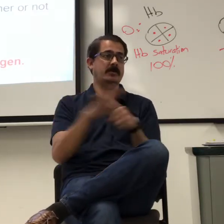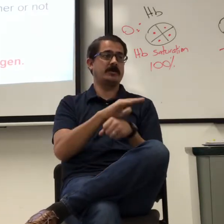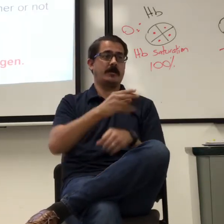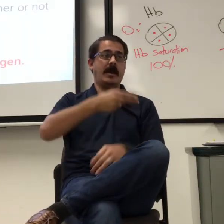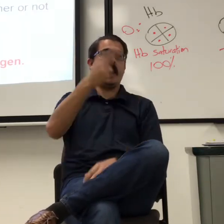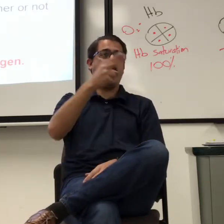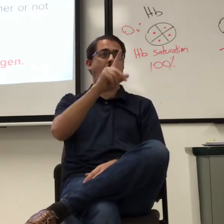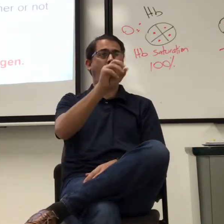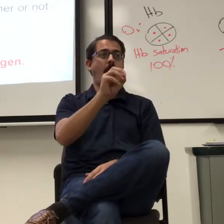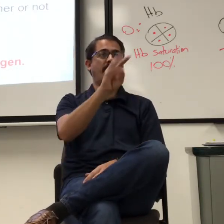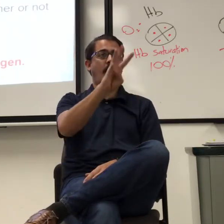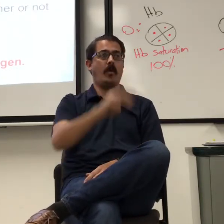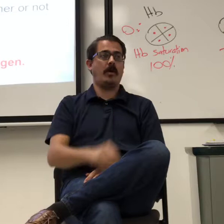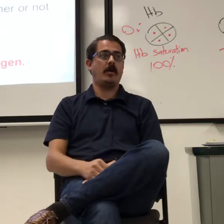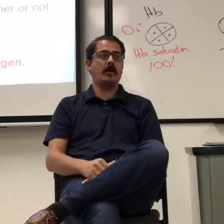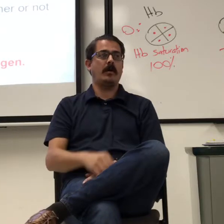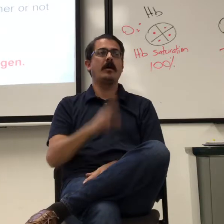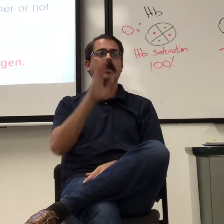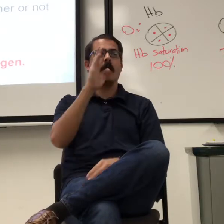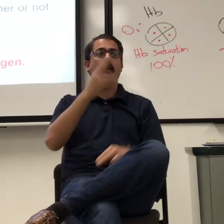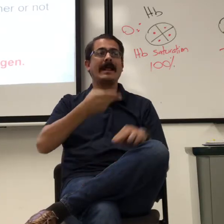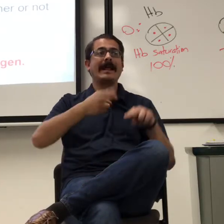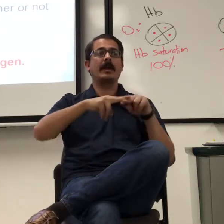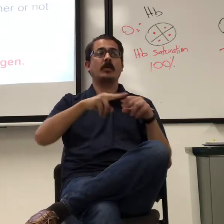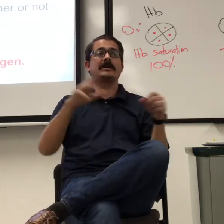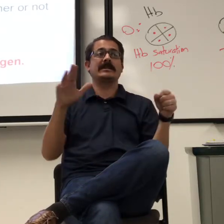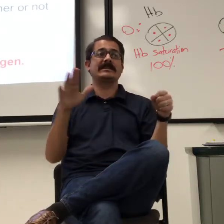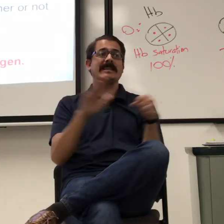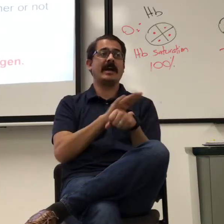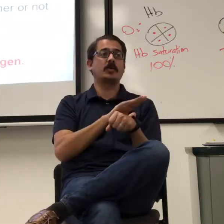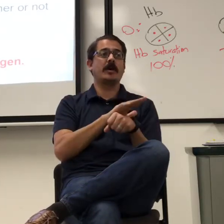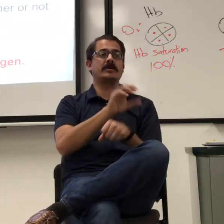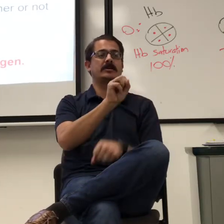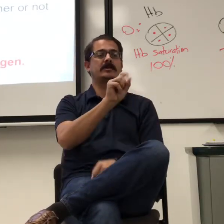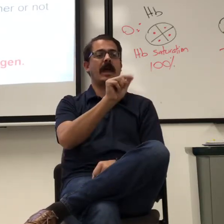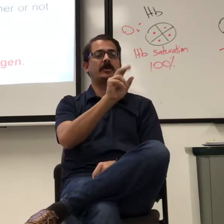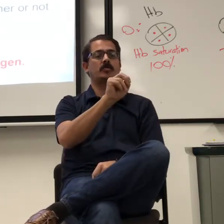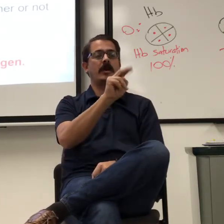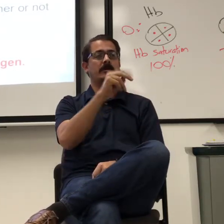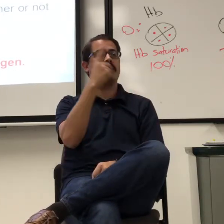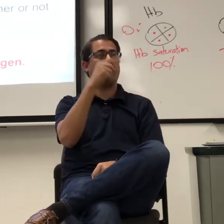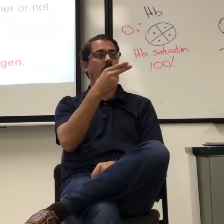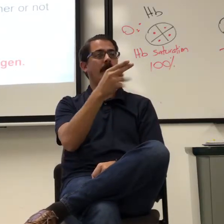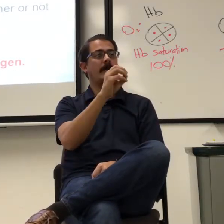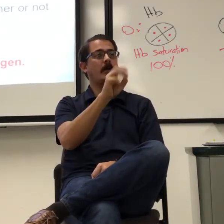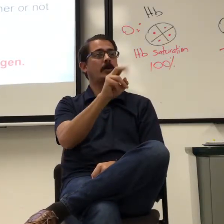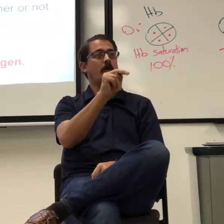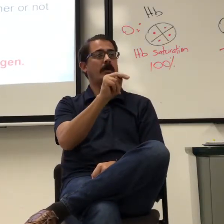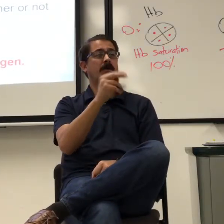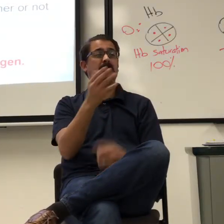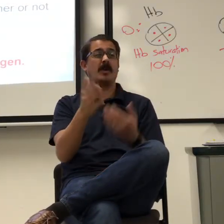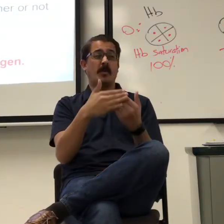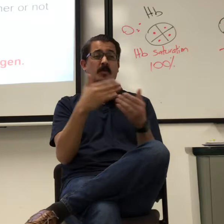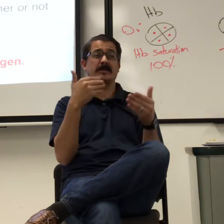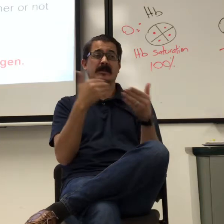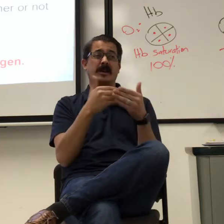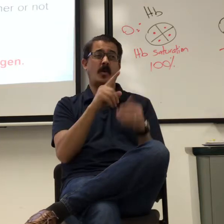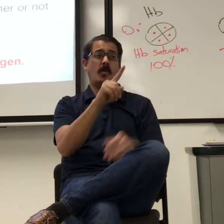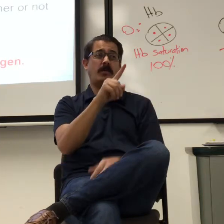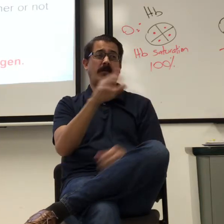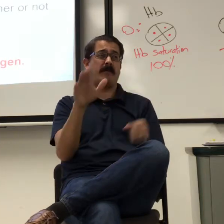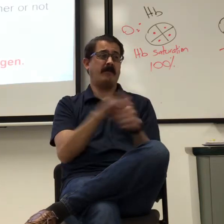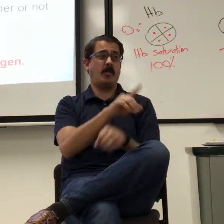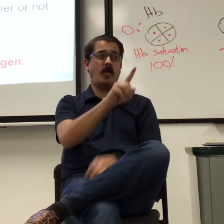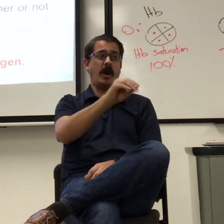104. That increases the saturation of hemoglobin. It's actually a near 100% saturation